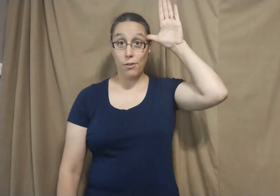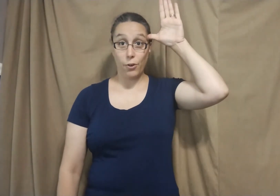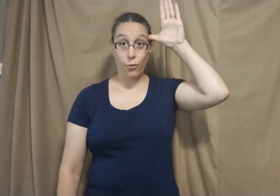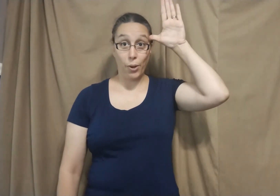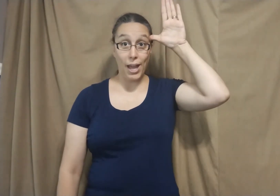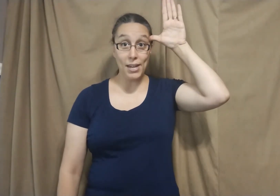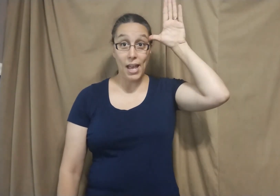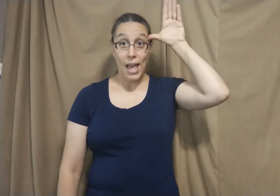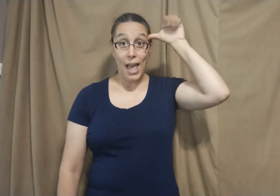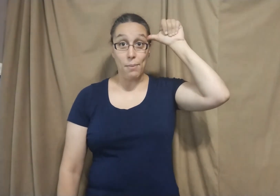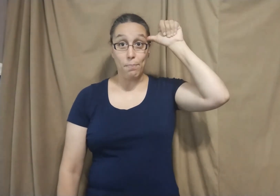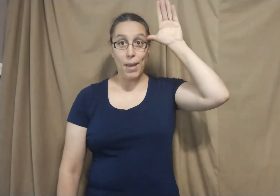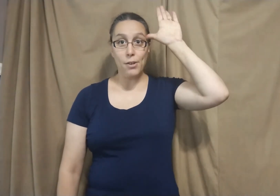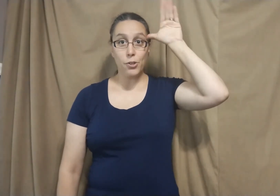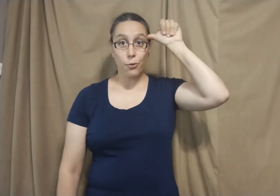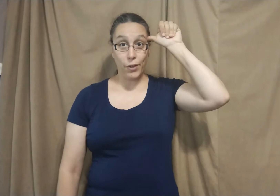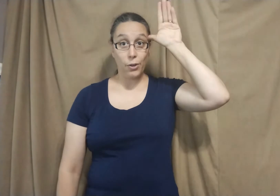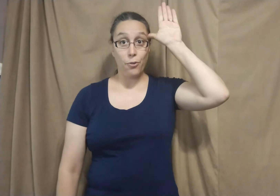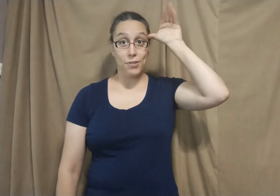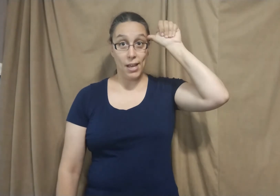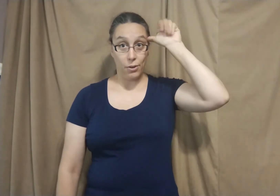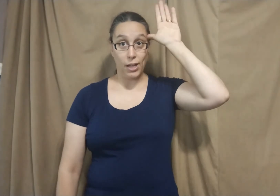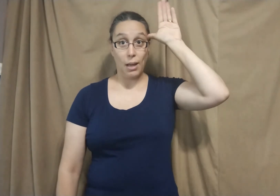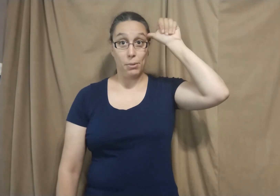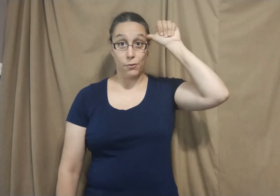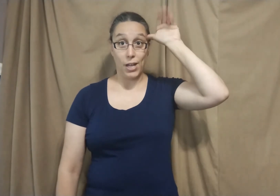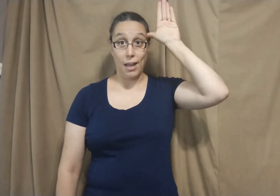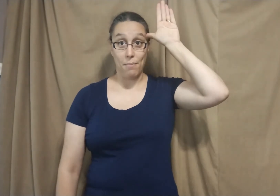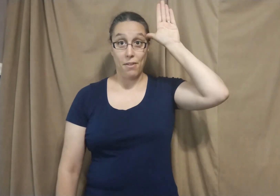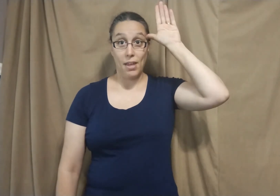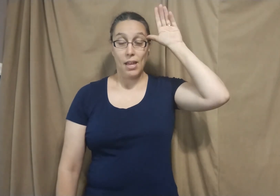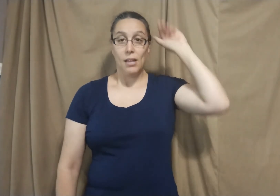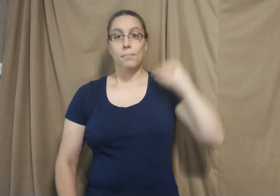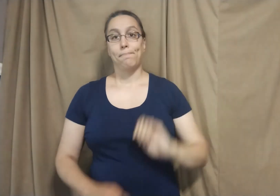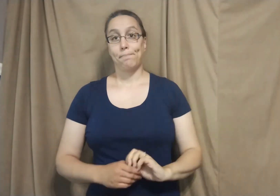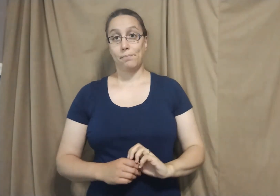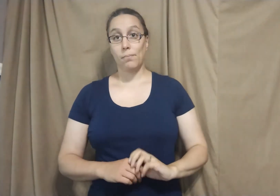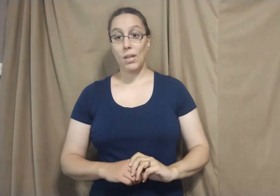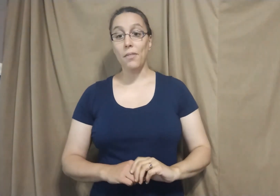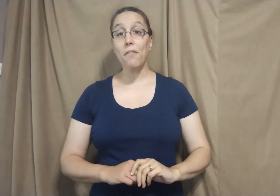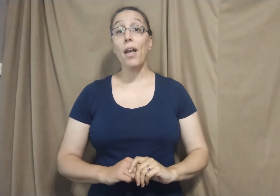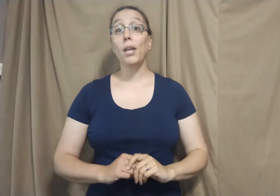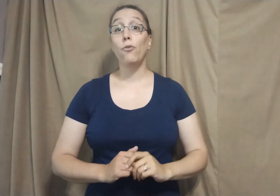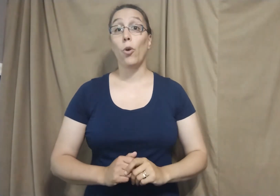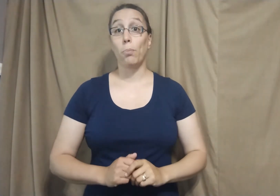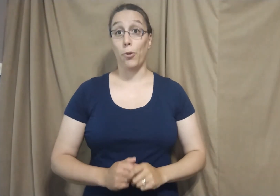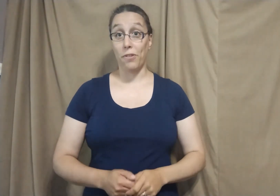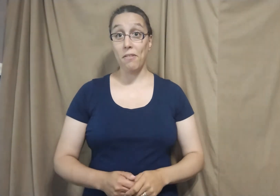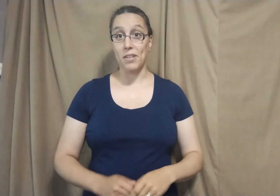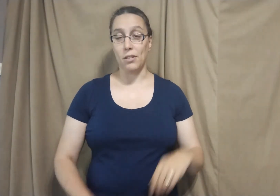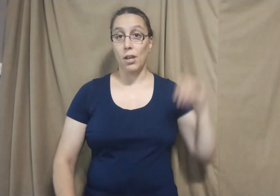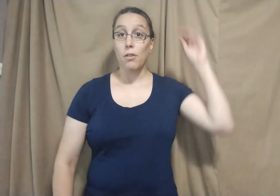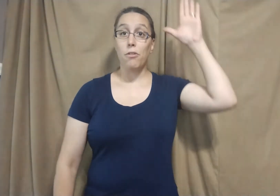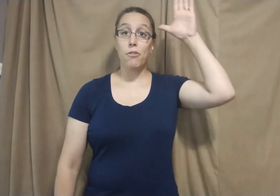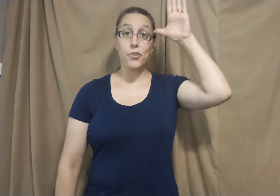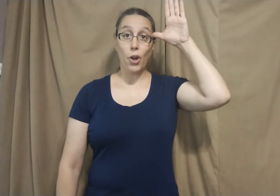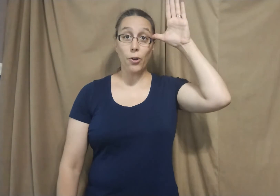of your forehead, and bend your fingers down a couple of times. The sign for persistent starts